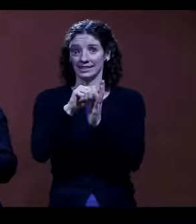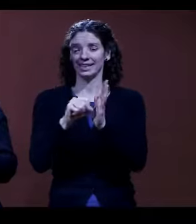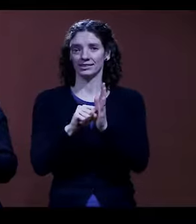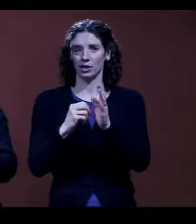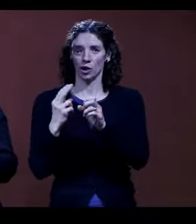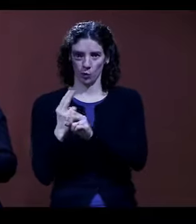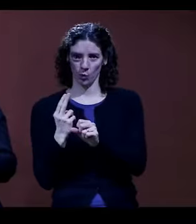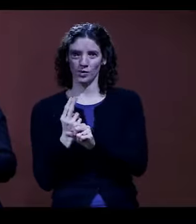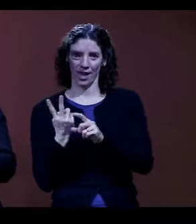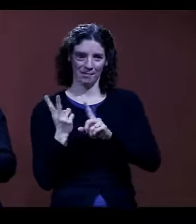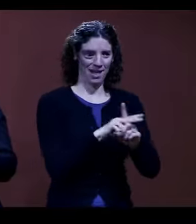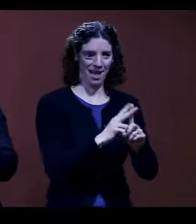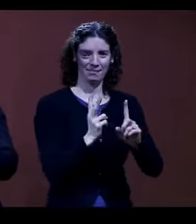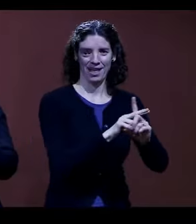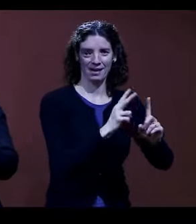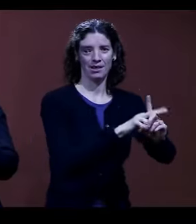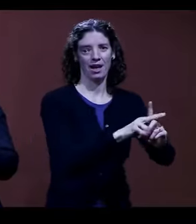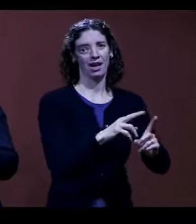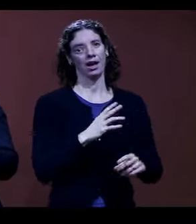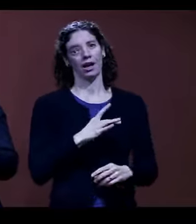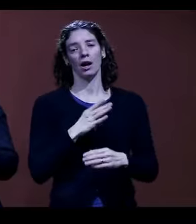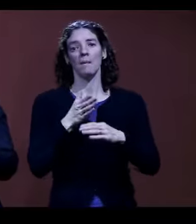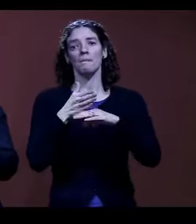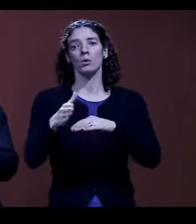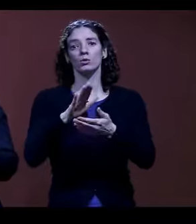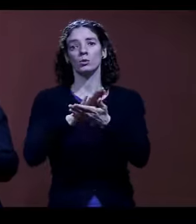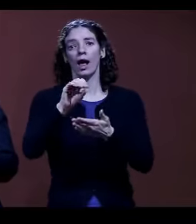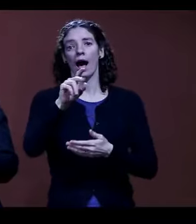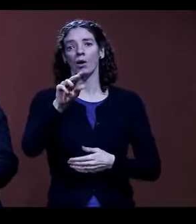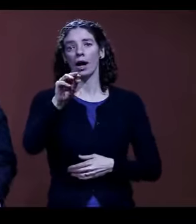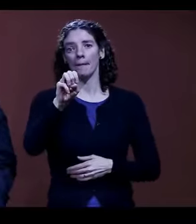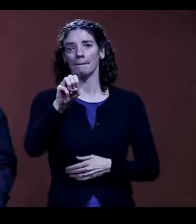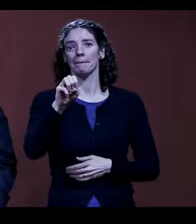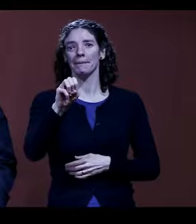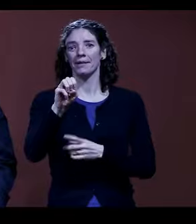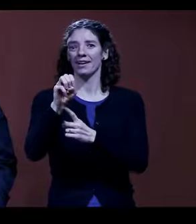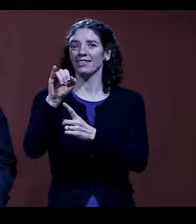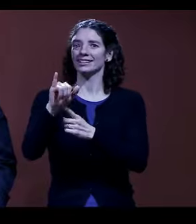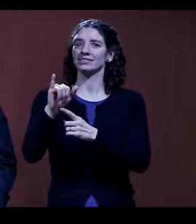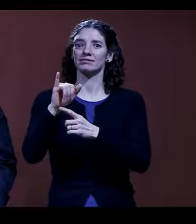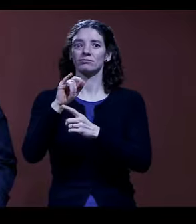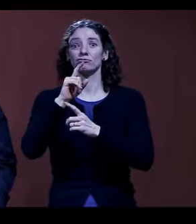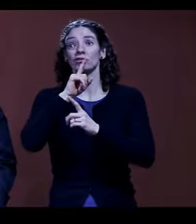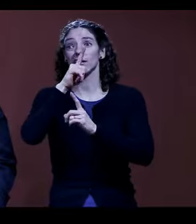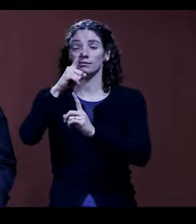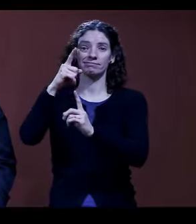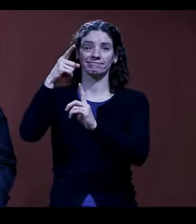kind of that ultimate measure of what the effectiveness of what you have done while they're in school.